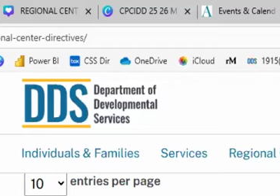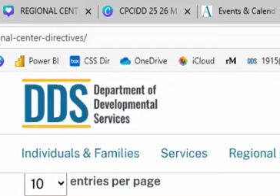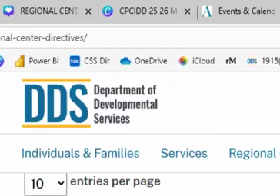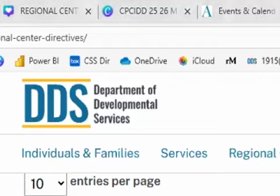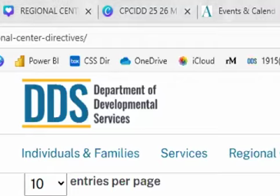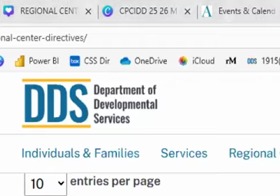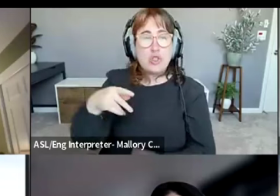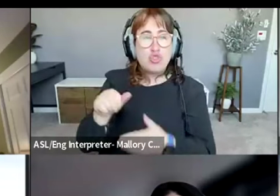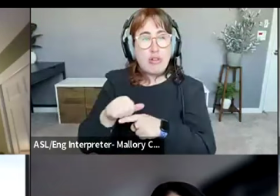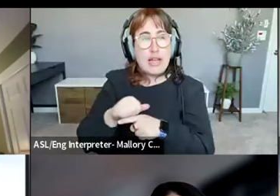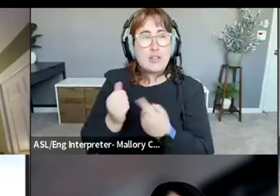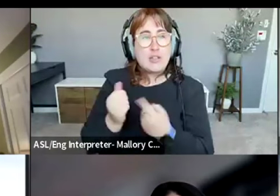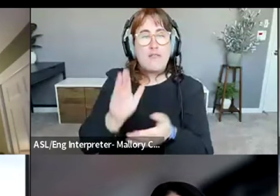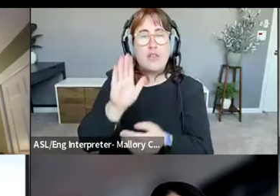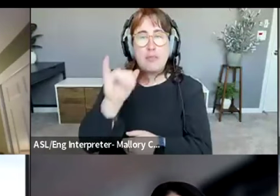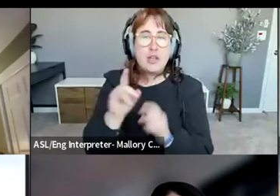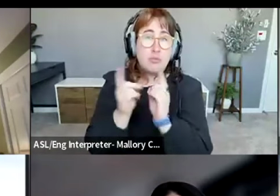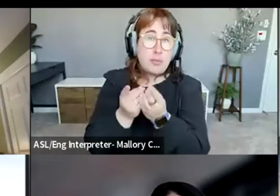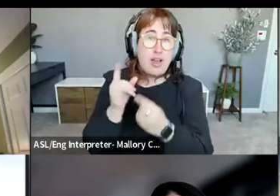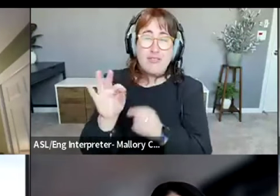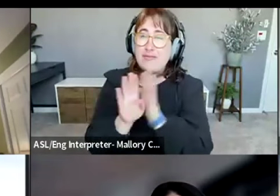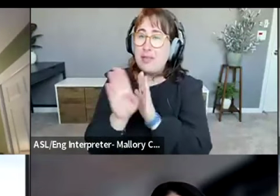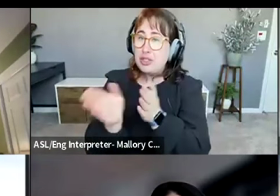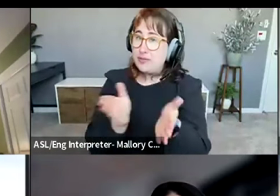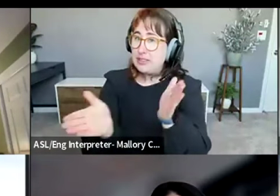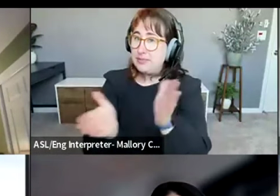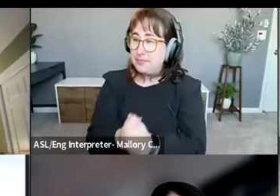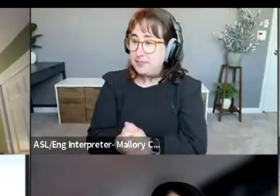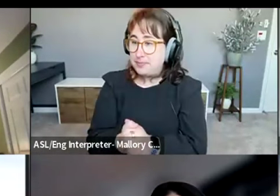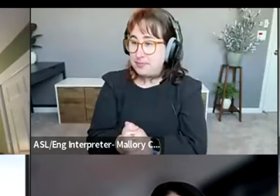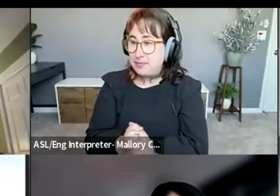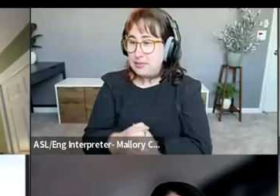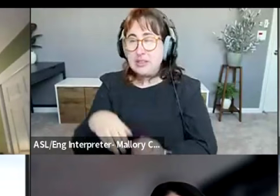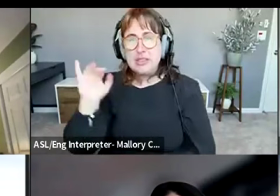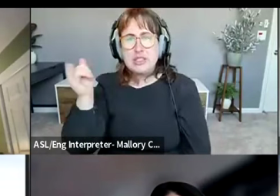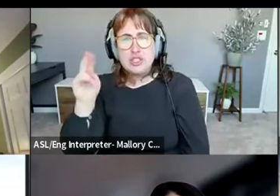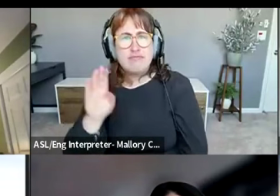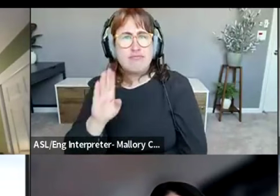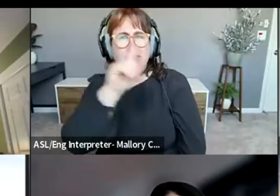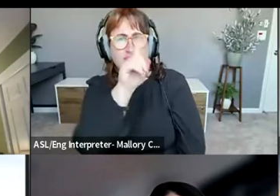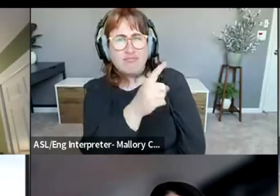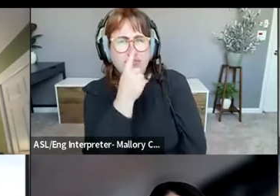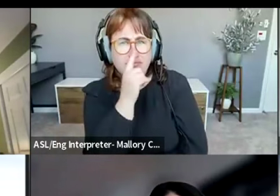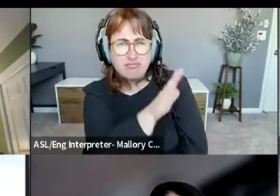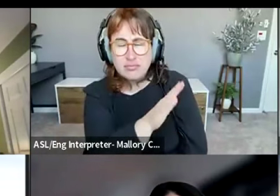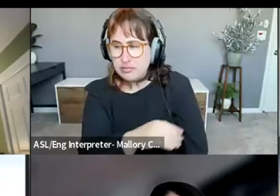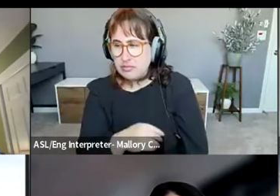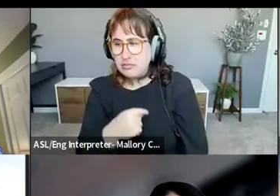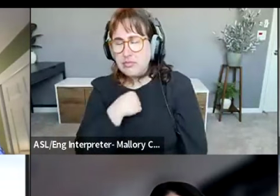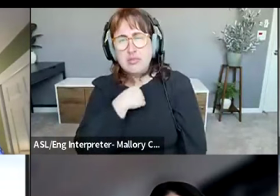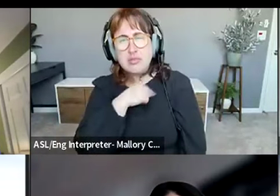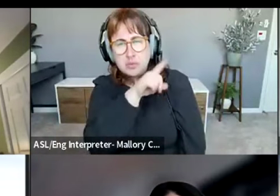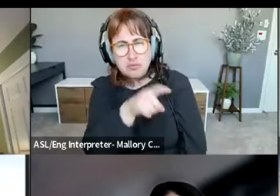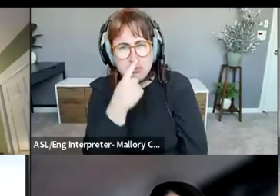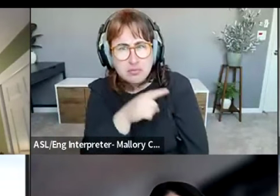QIP trainings that are being offered by the Department of Developmental Services. So John, as I said, 6 beds this or is other ones. this is Jan Escamilla. May I ask a Hey,